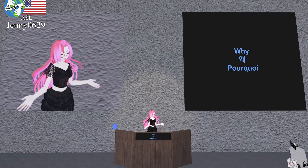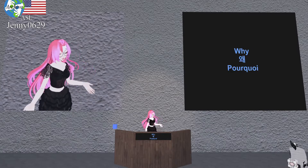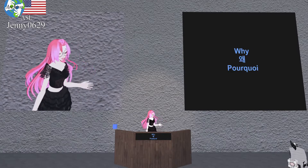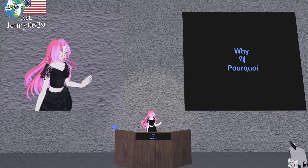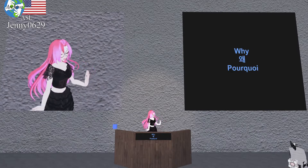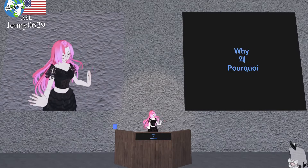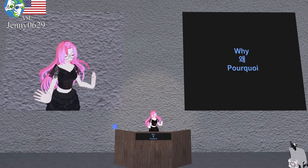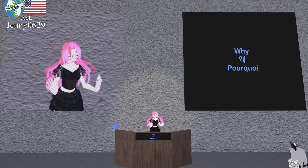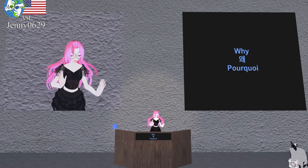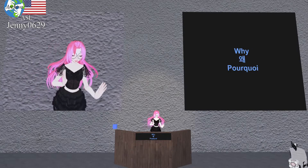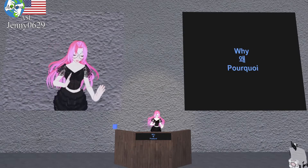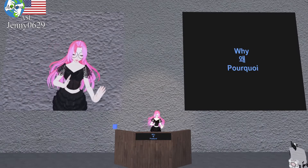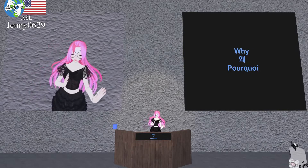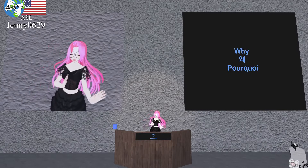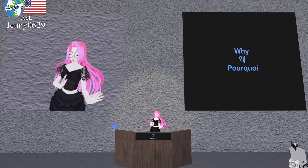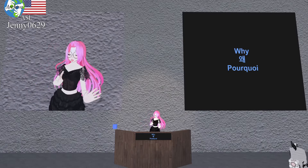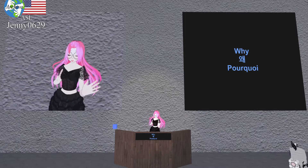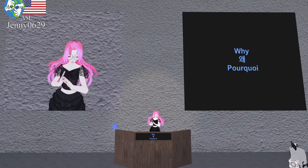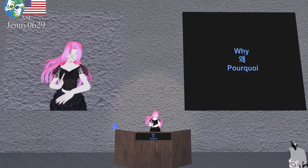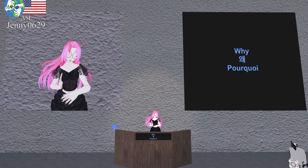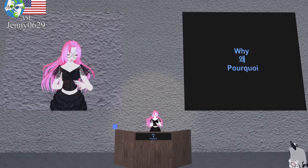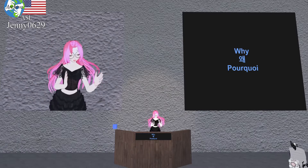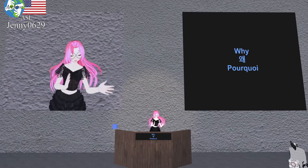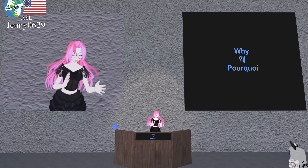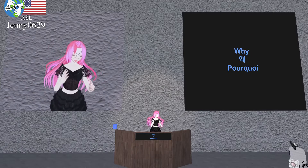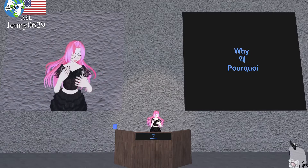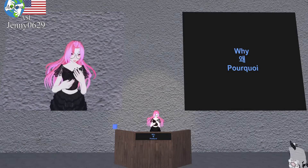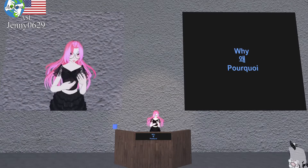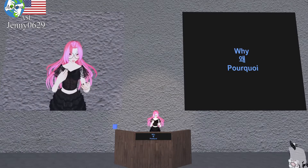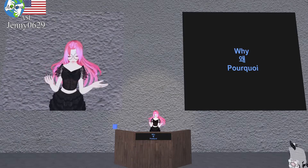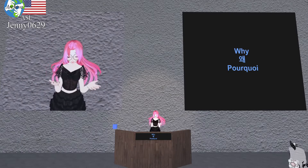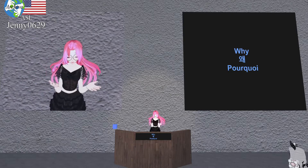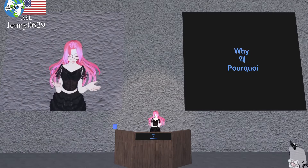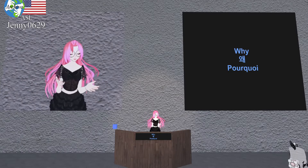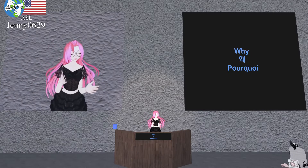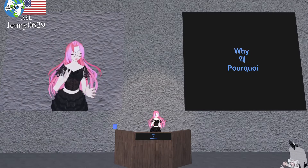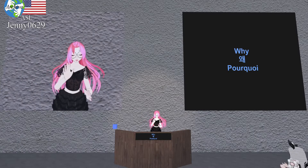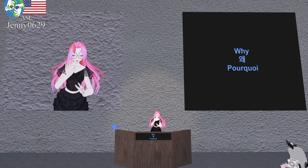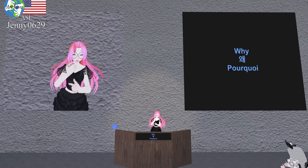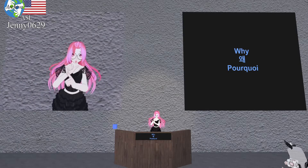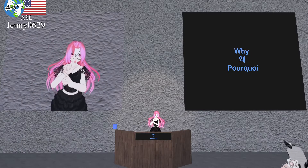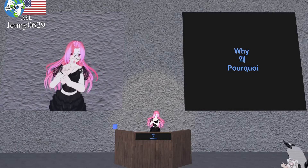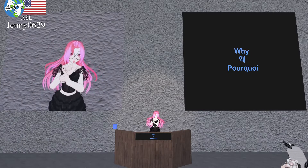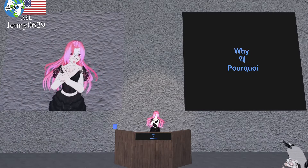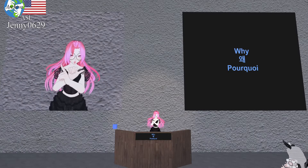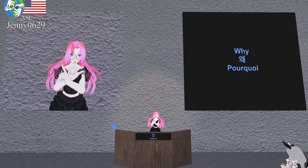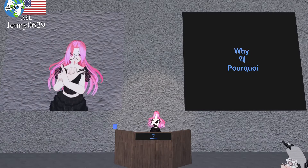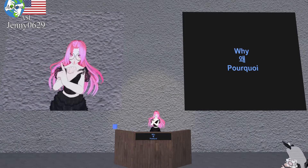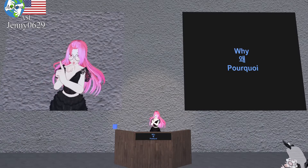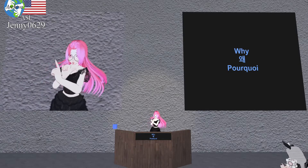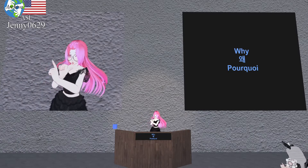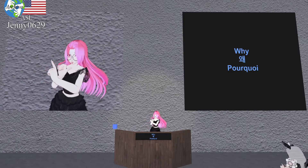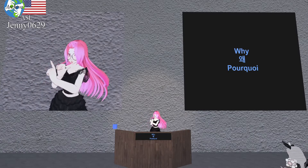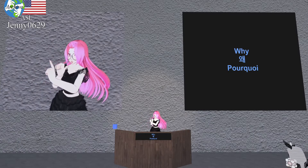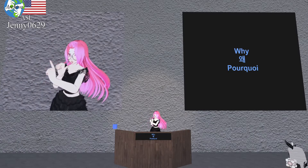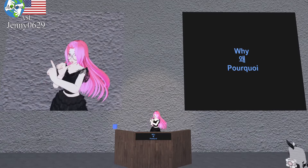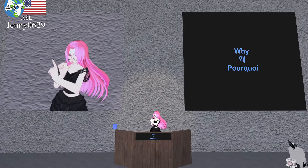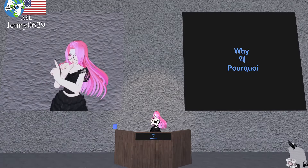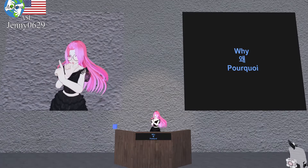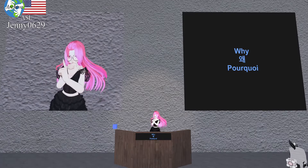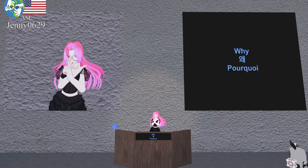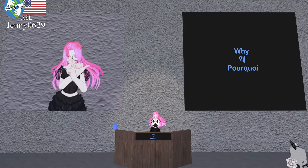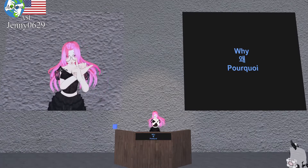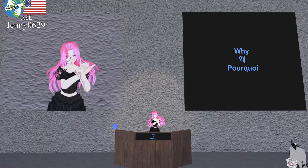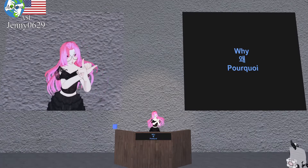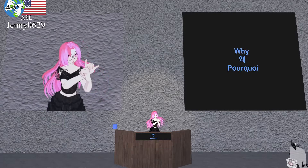So next one is Y. There's a few variations of this, both in real life and depending on your controller. So it's either going to be with a Y hand. So